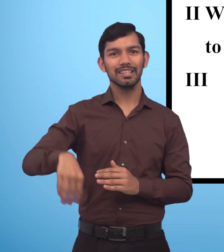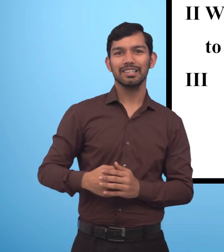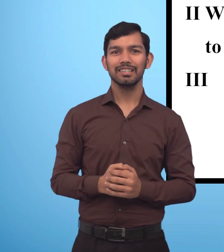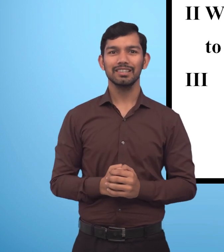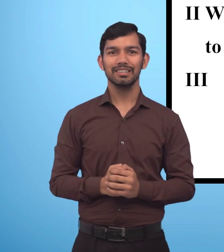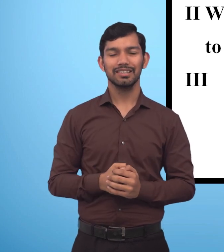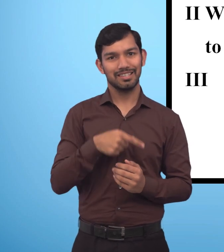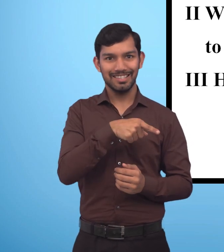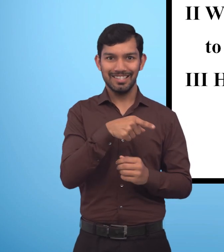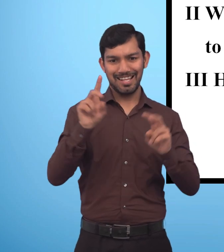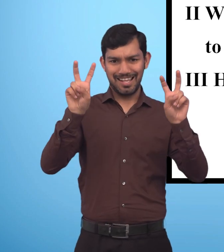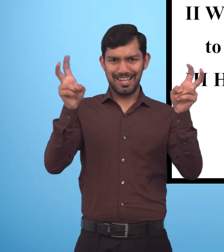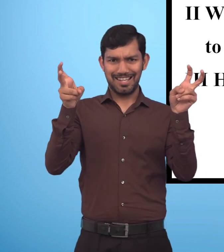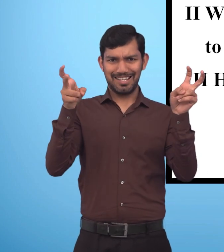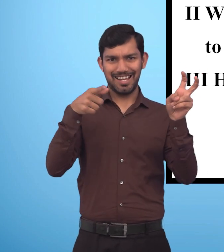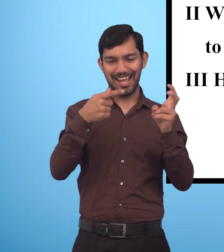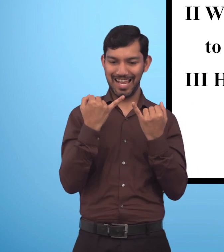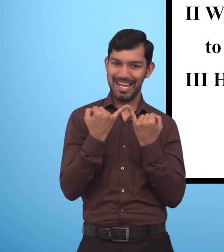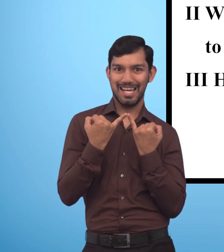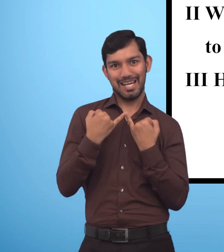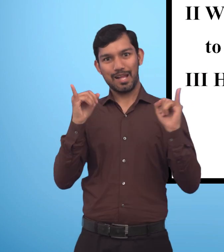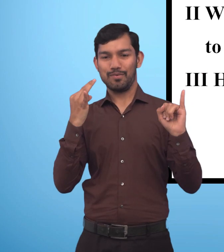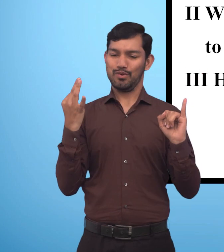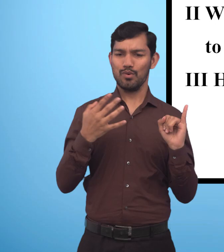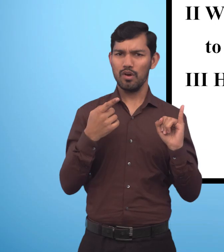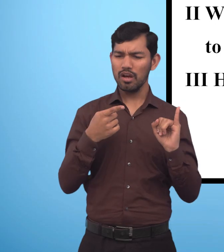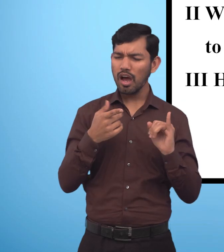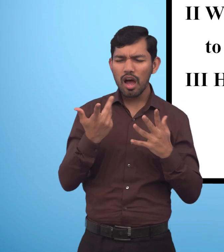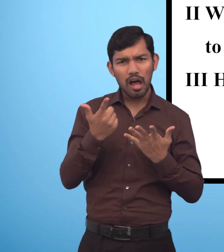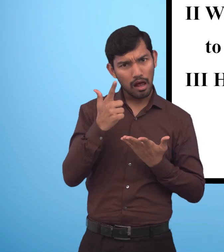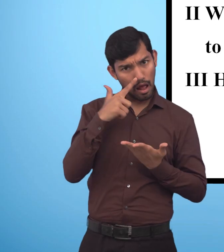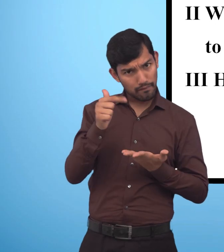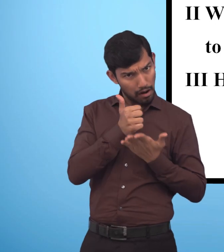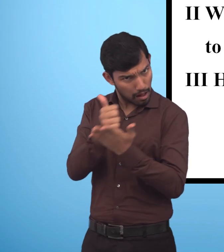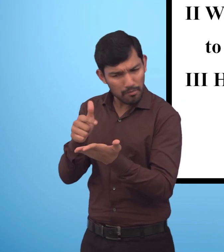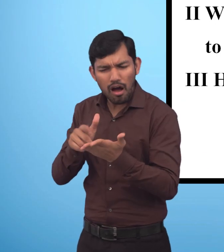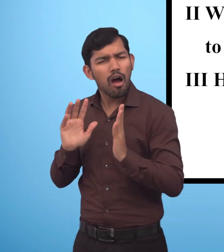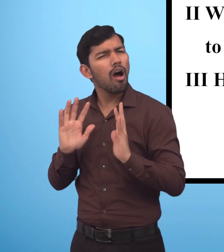3. How did new independence help Ila?